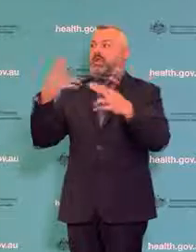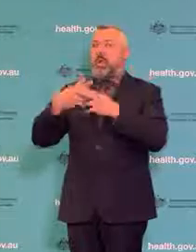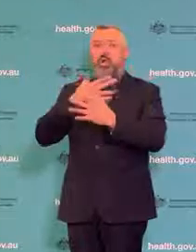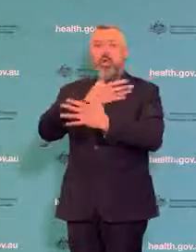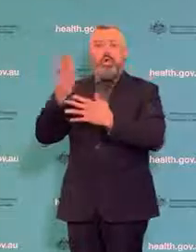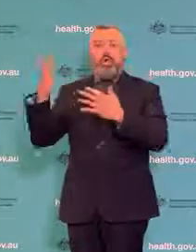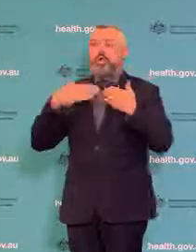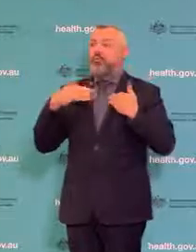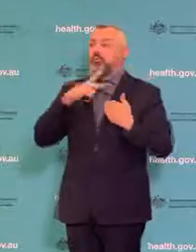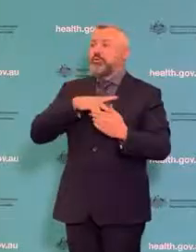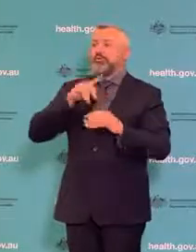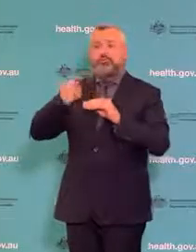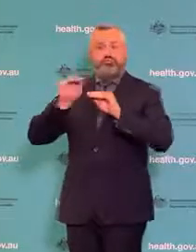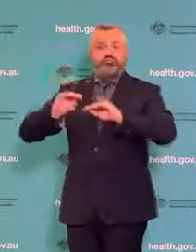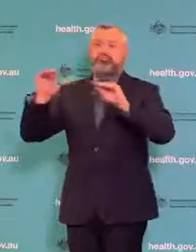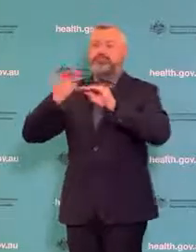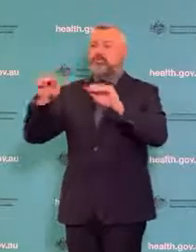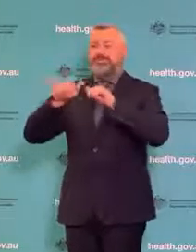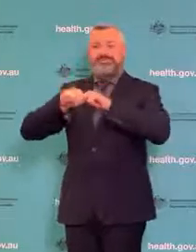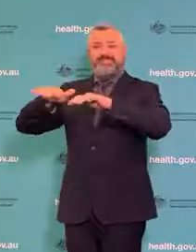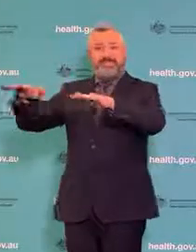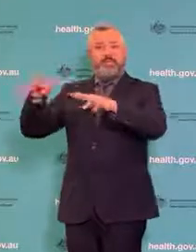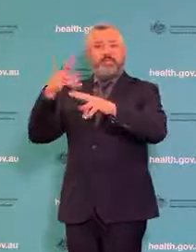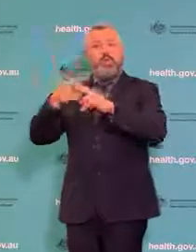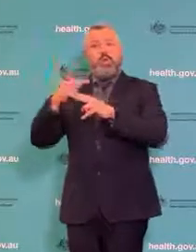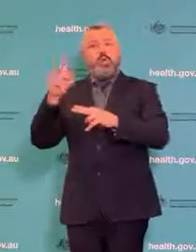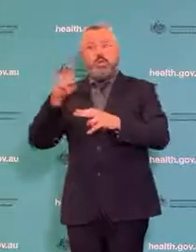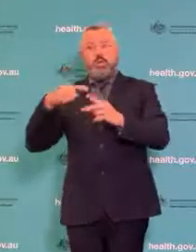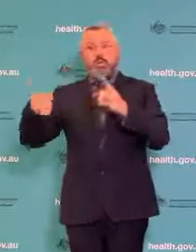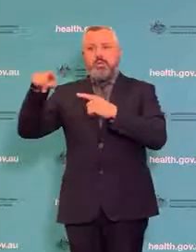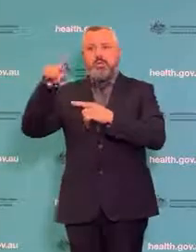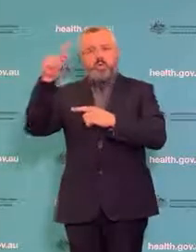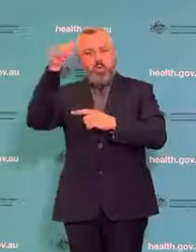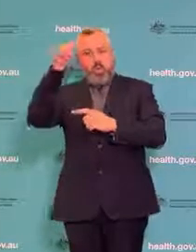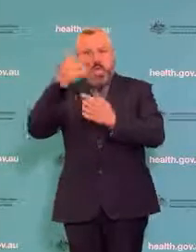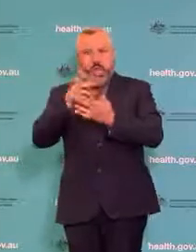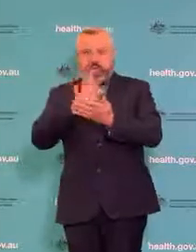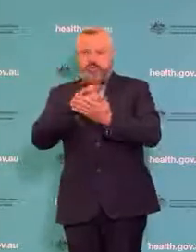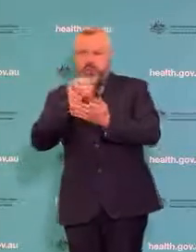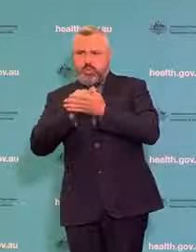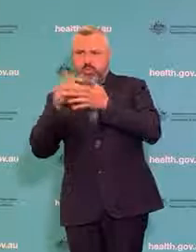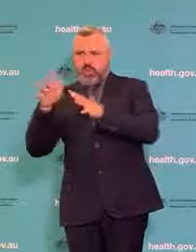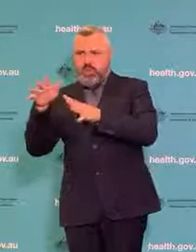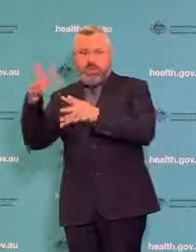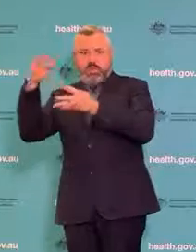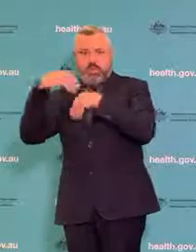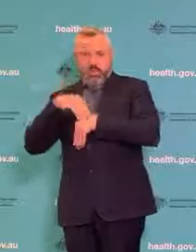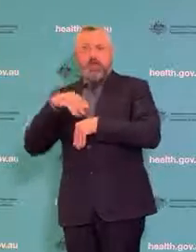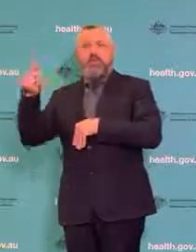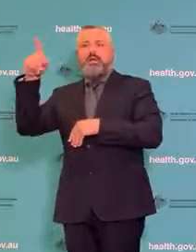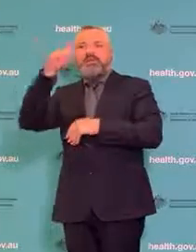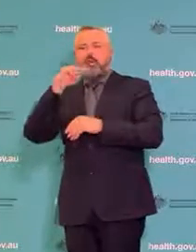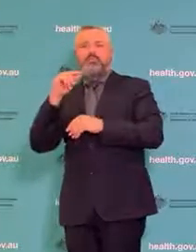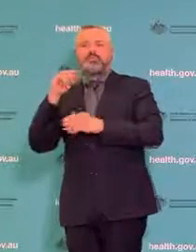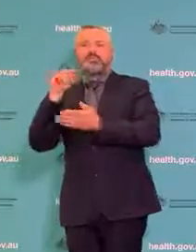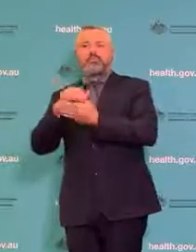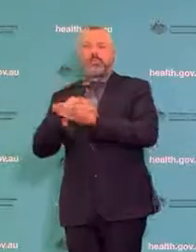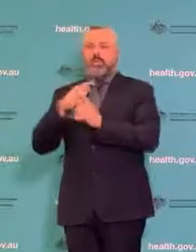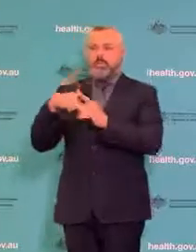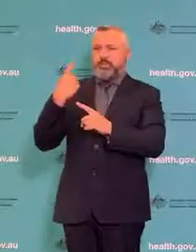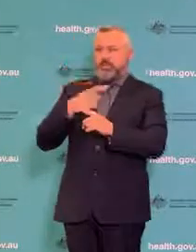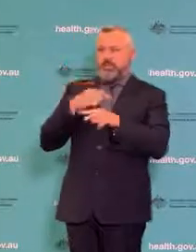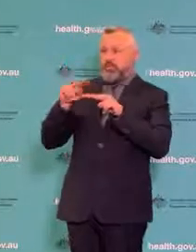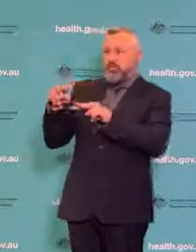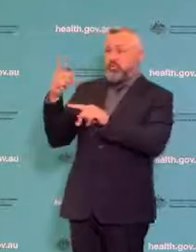best interest that everyone is familiar with this. So certainly there's a requirement that anyone who administers the